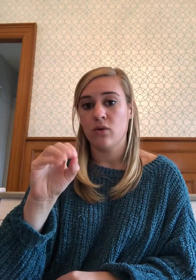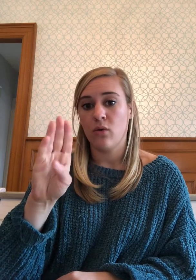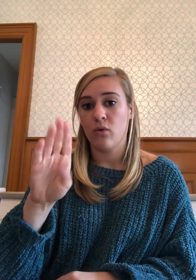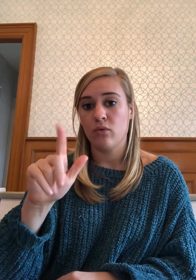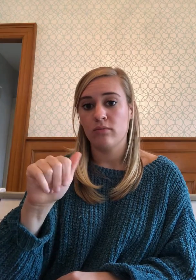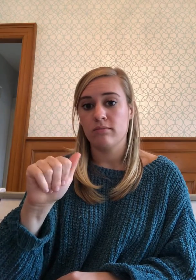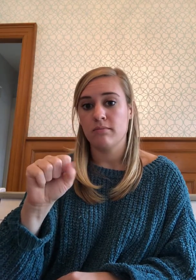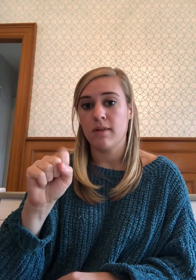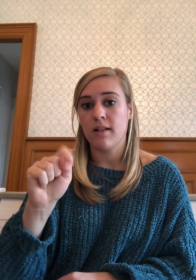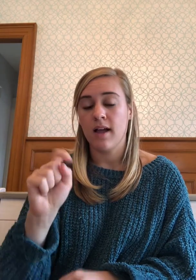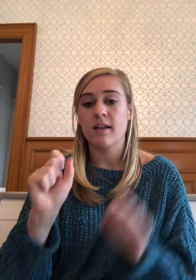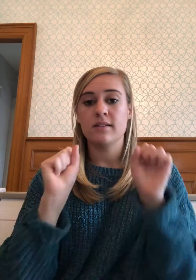resorbed areas.